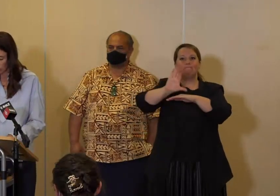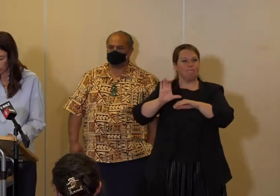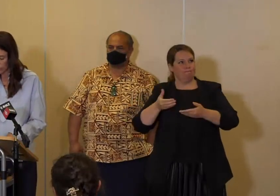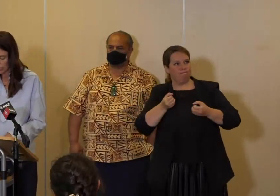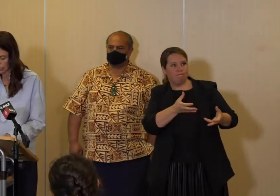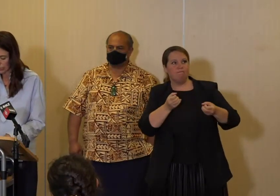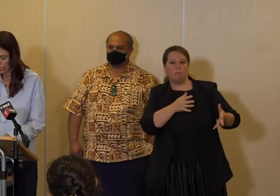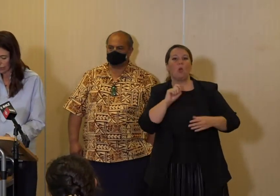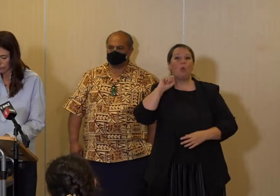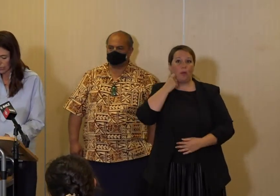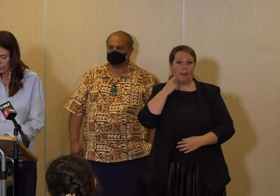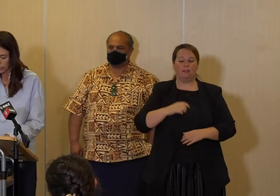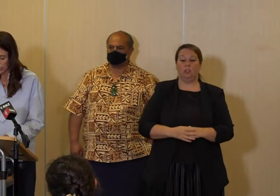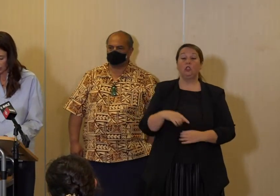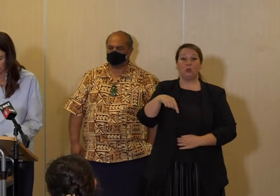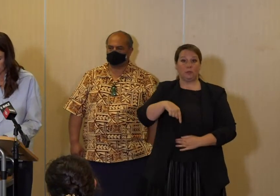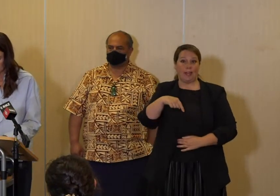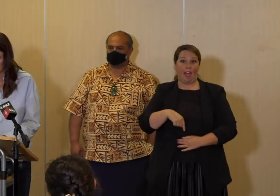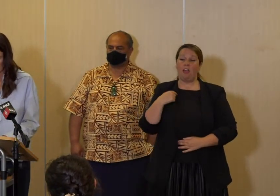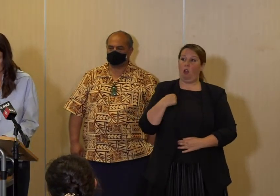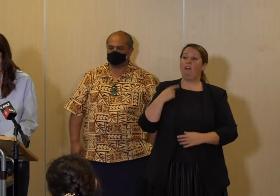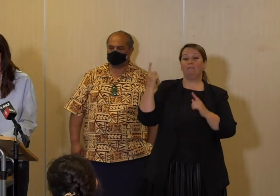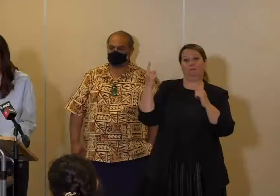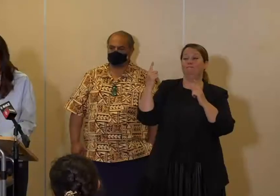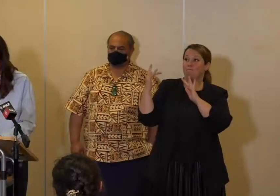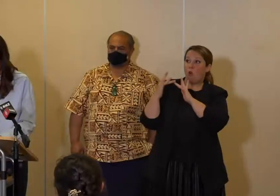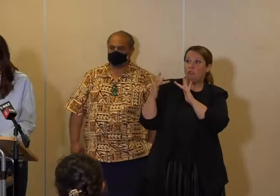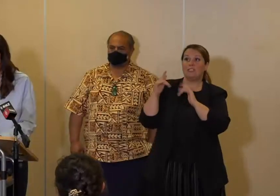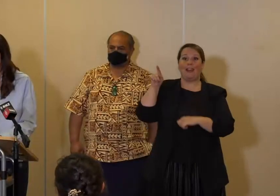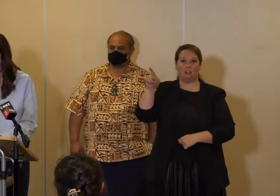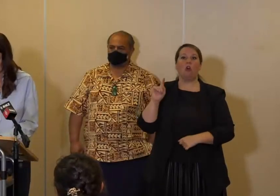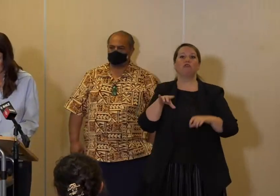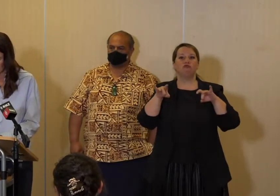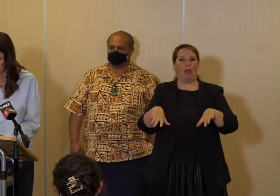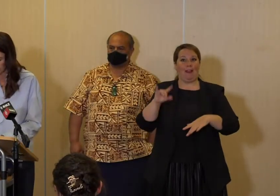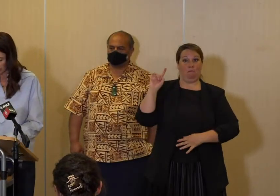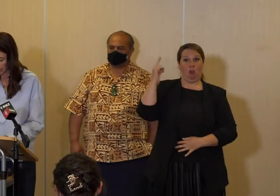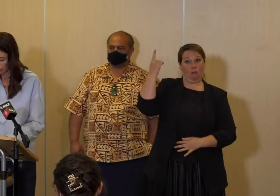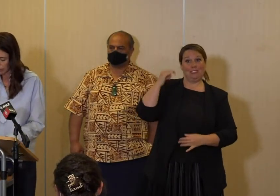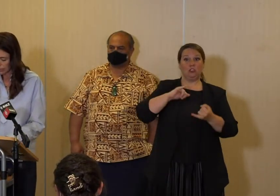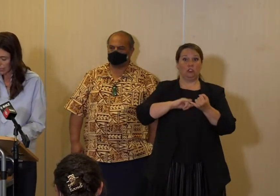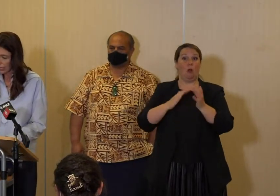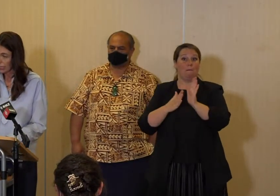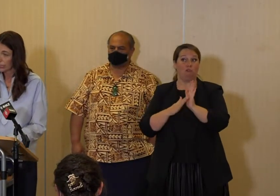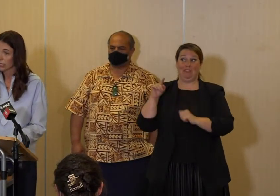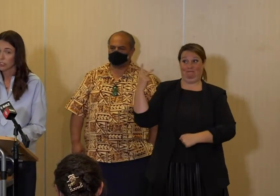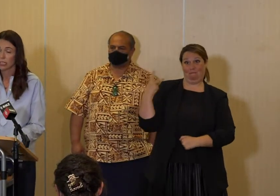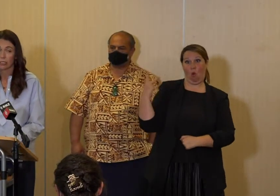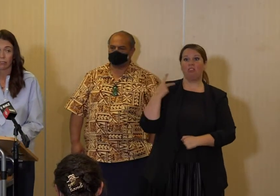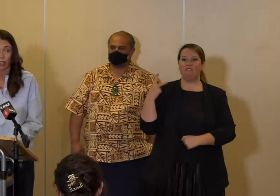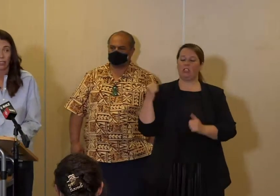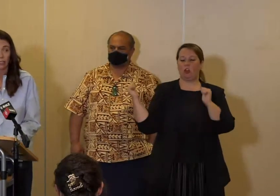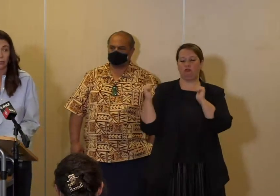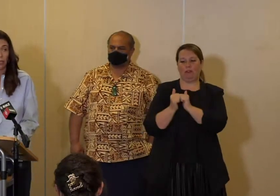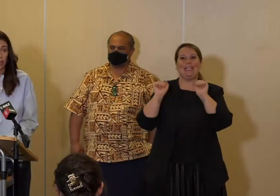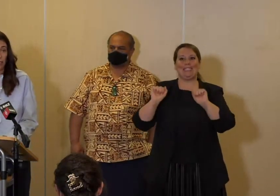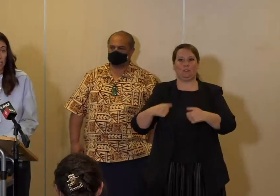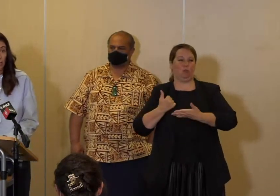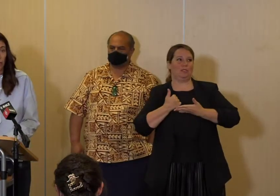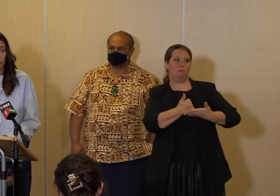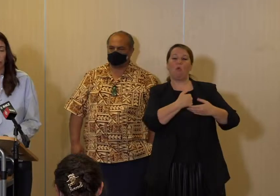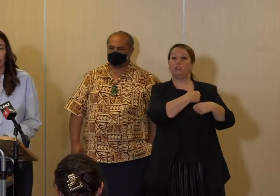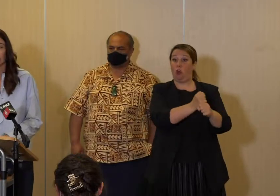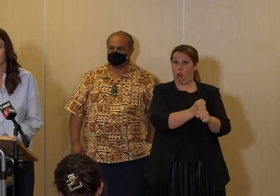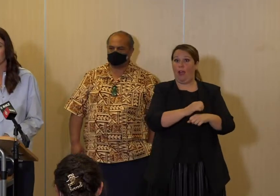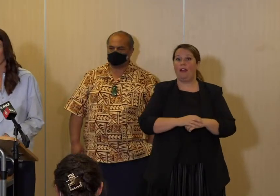Minister Scott Morrison today, and New Zealand and Australia stand at the ready to assist our Pacific neighbours. And as I've just advised, we have